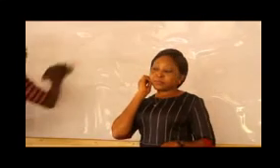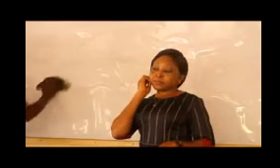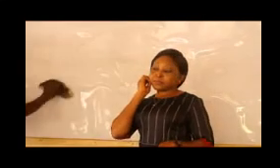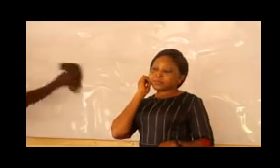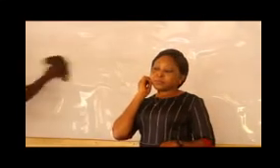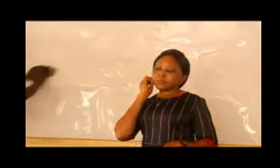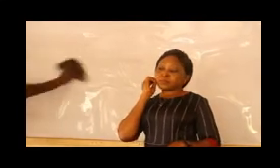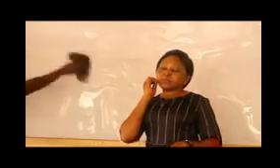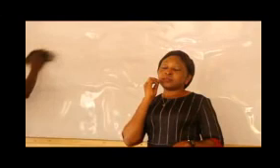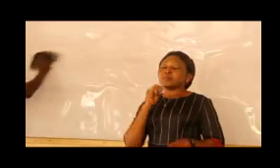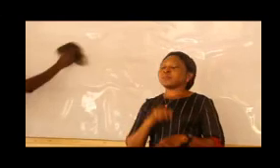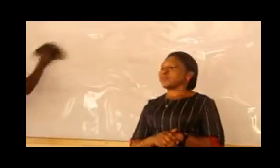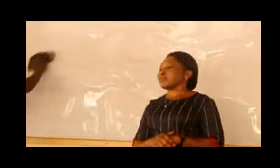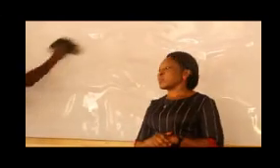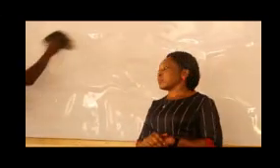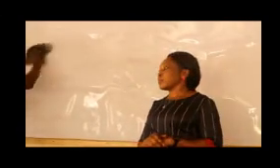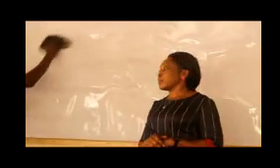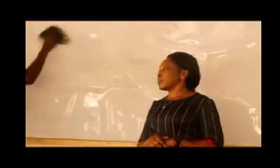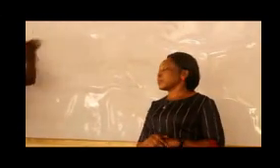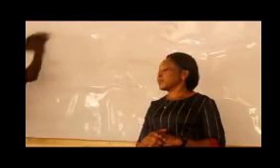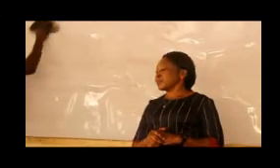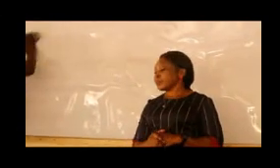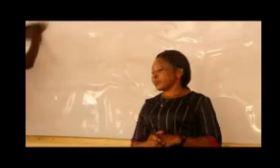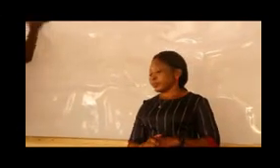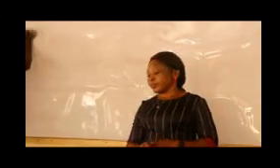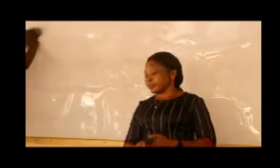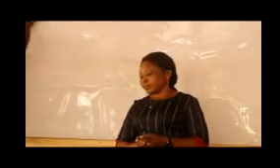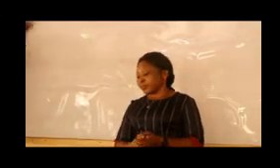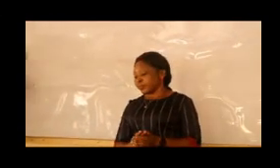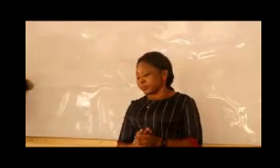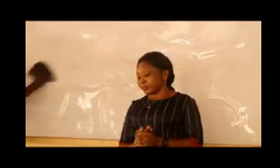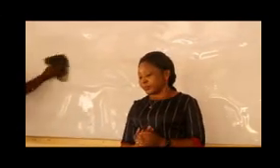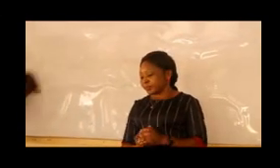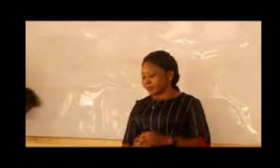You do it for yourself and do it for us.